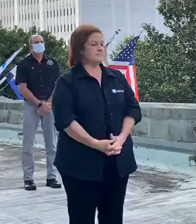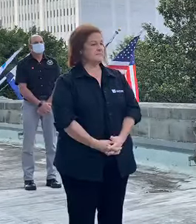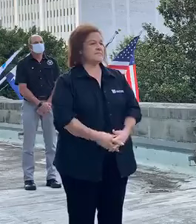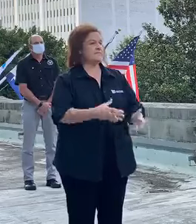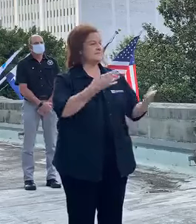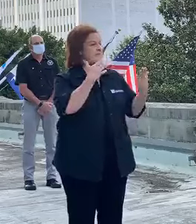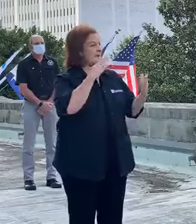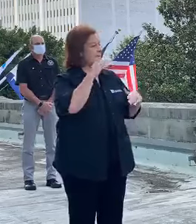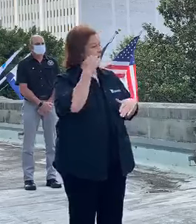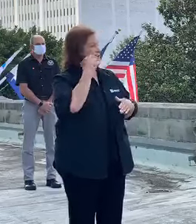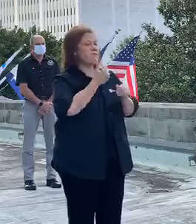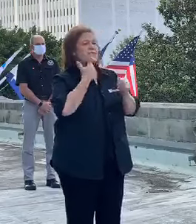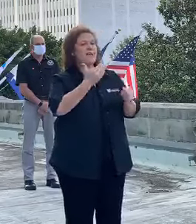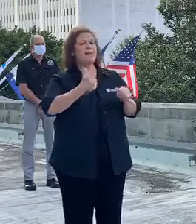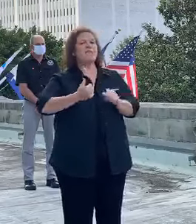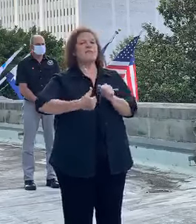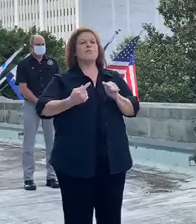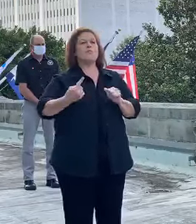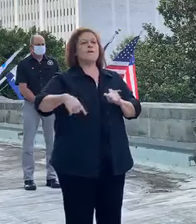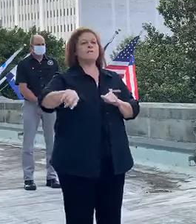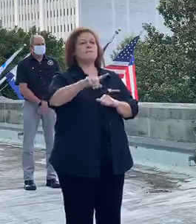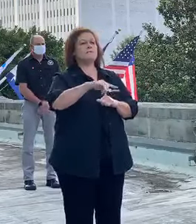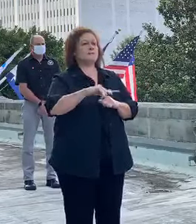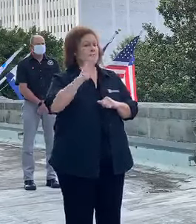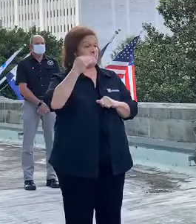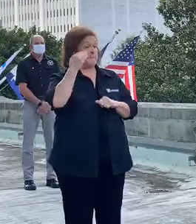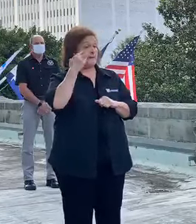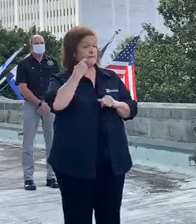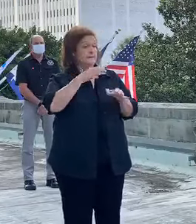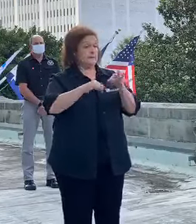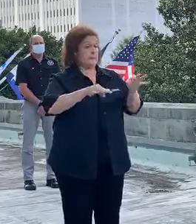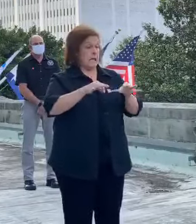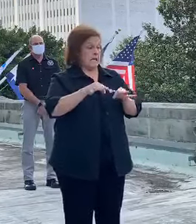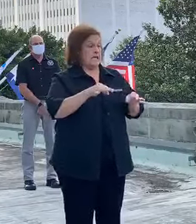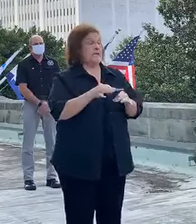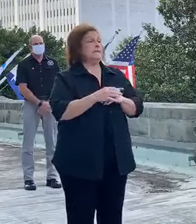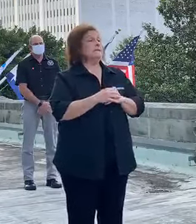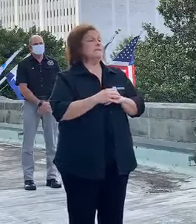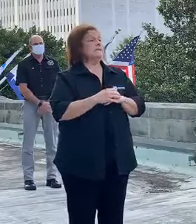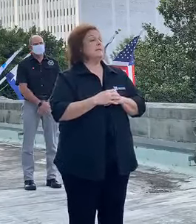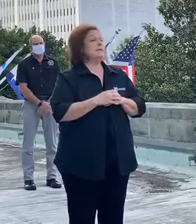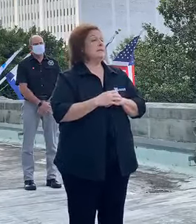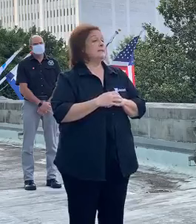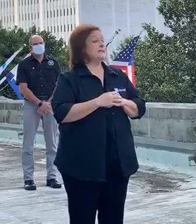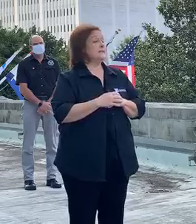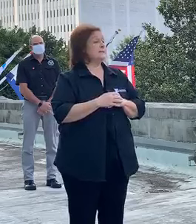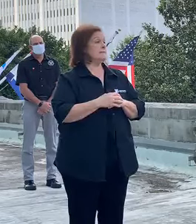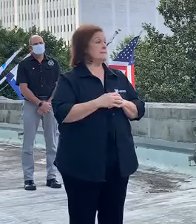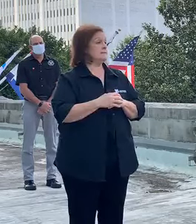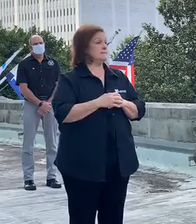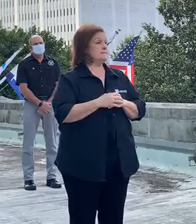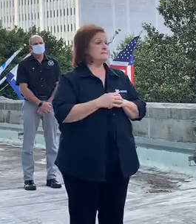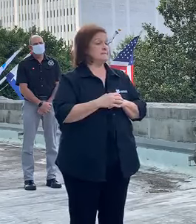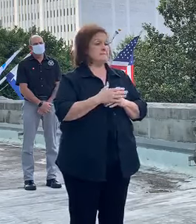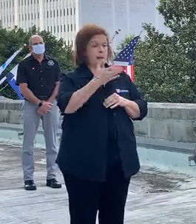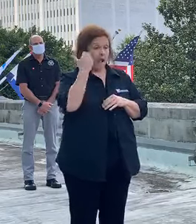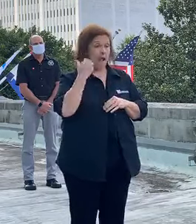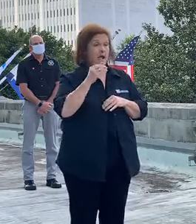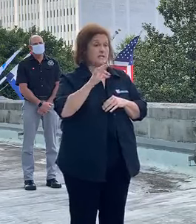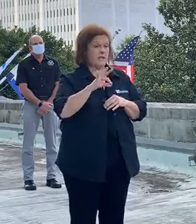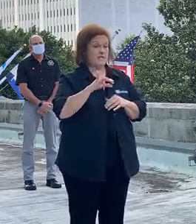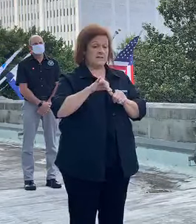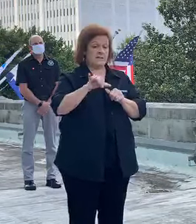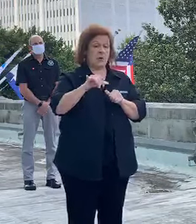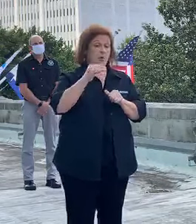Thank you, Madam Mayor. Thank you, everybody. As the Mayor said, and as we've said on many occasions, because of the